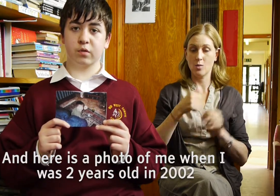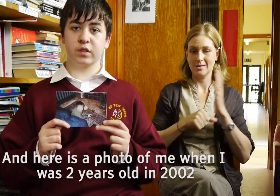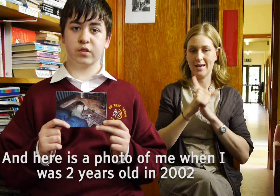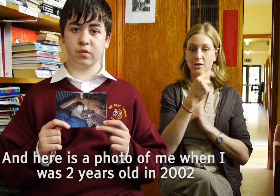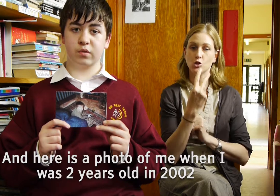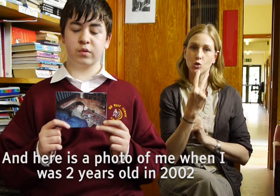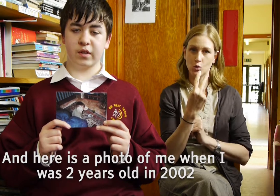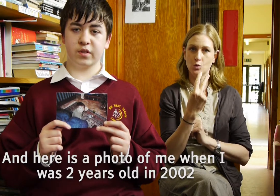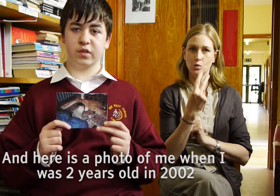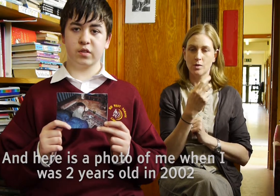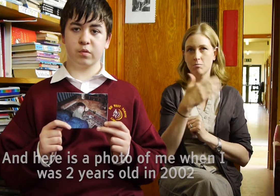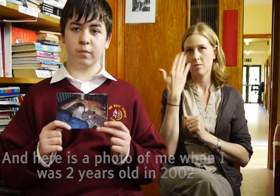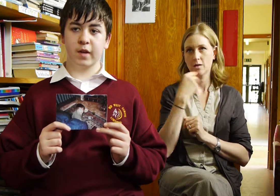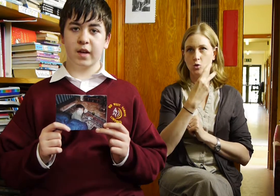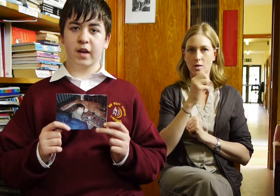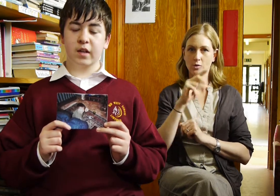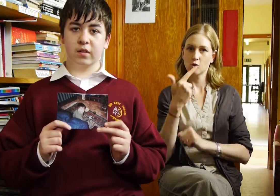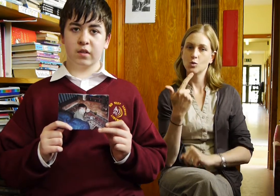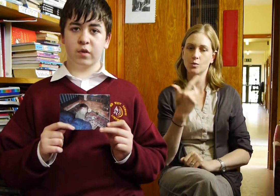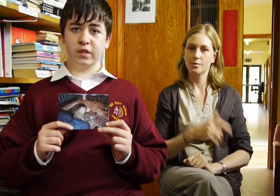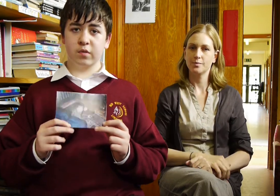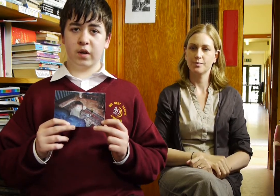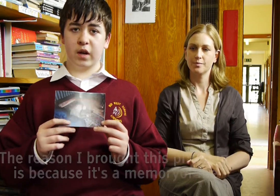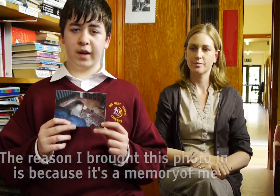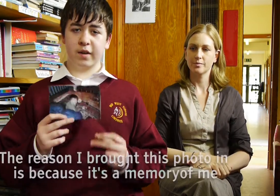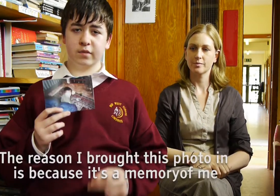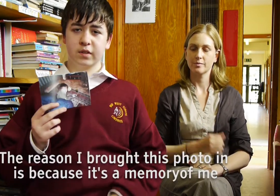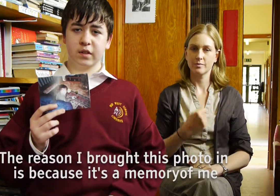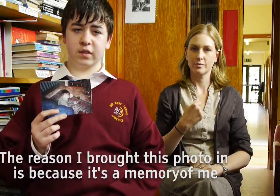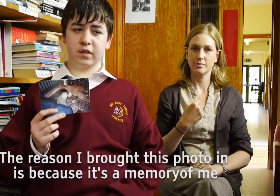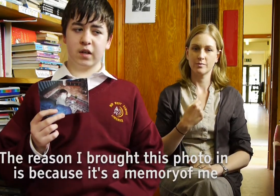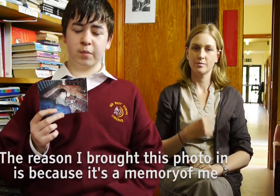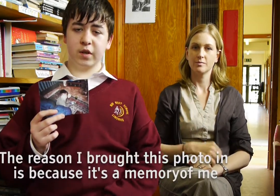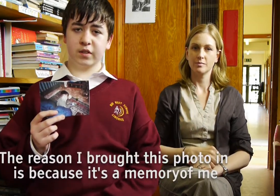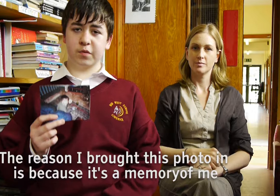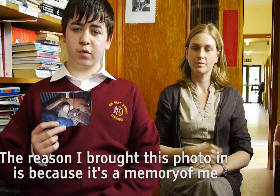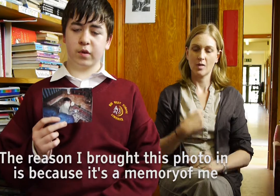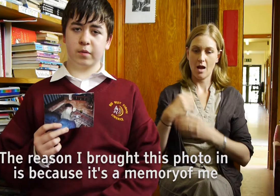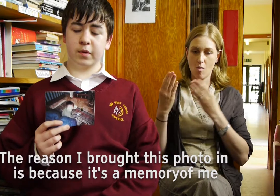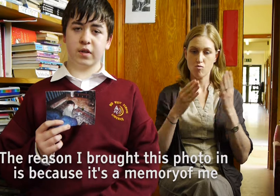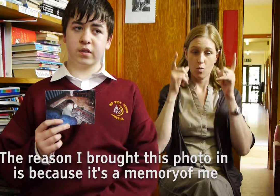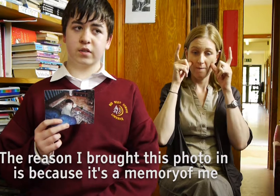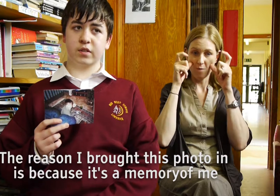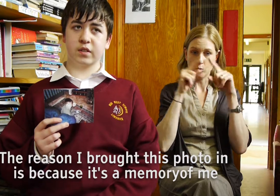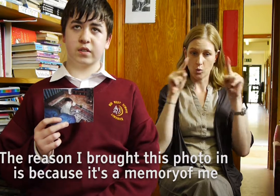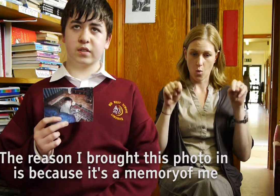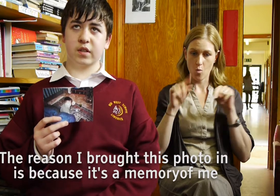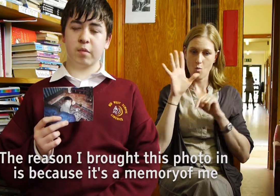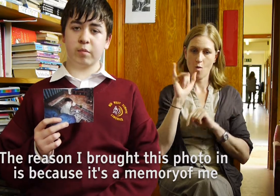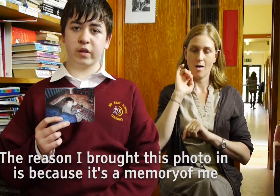in 2002. The reason why I brought this photo in because it's a memory of